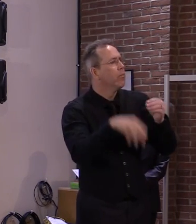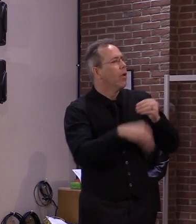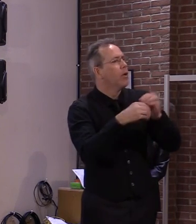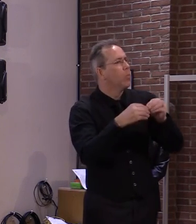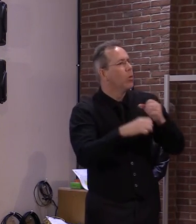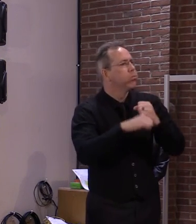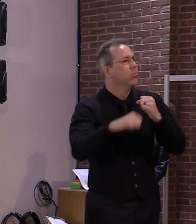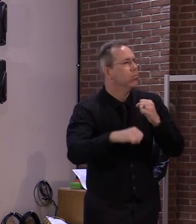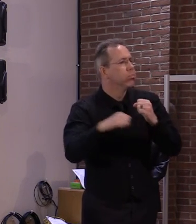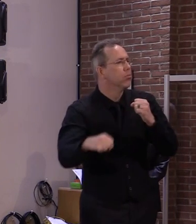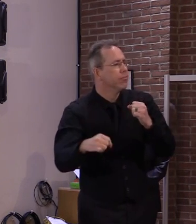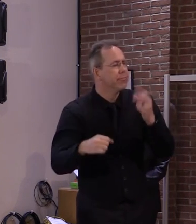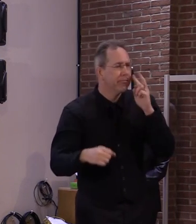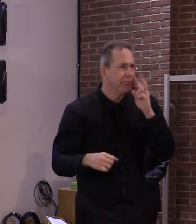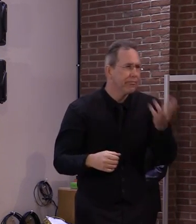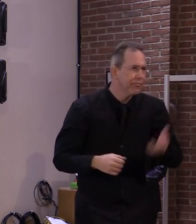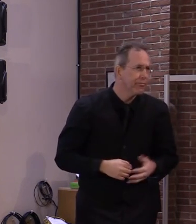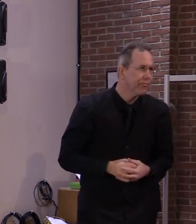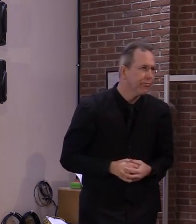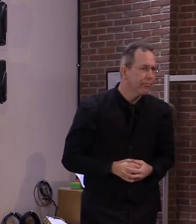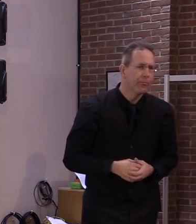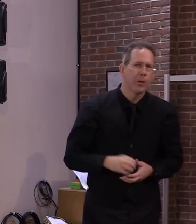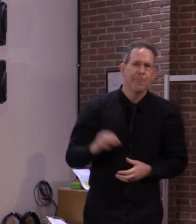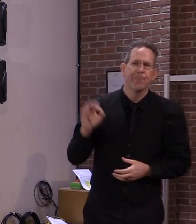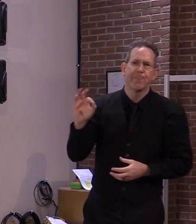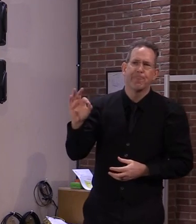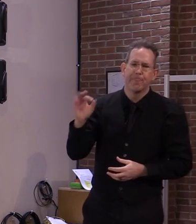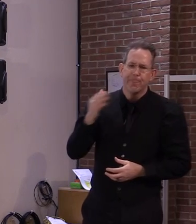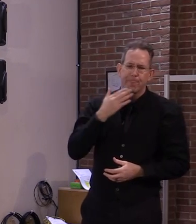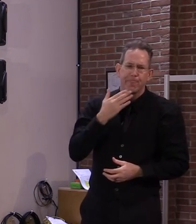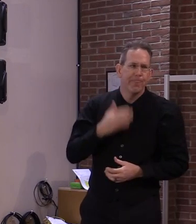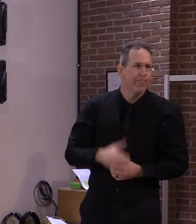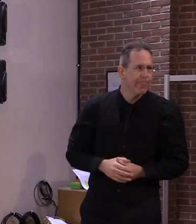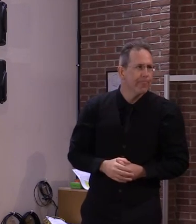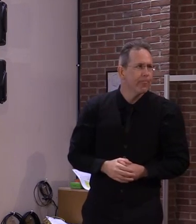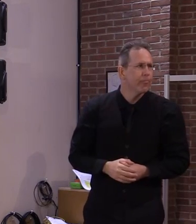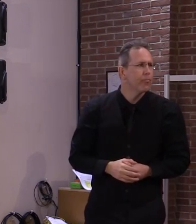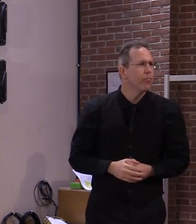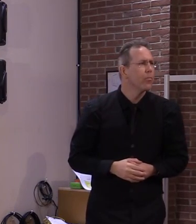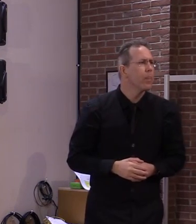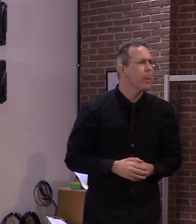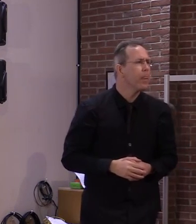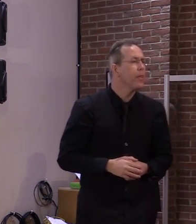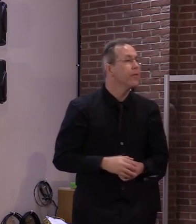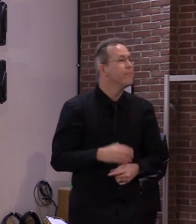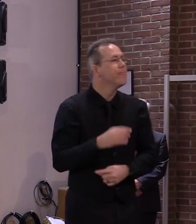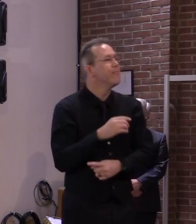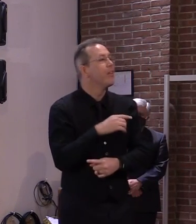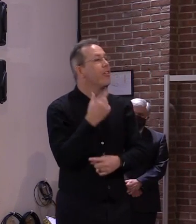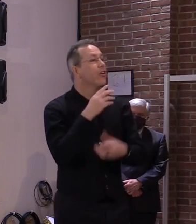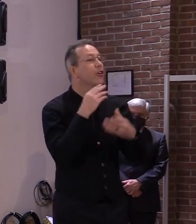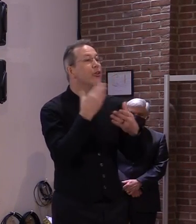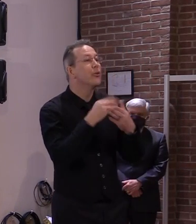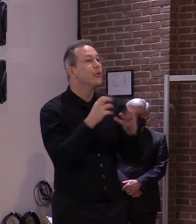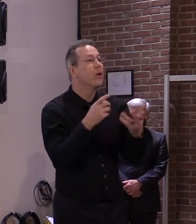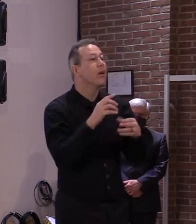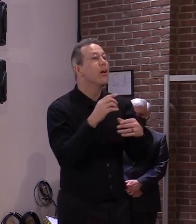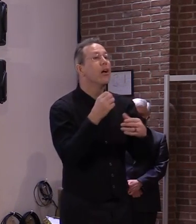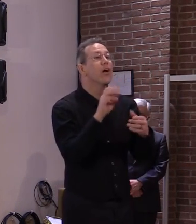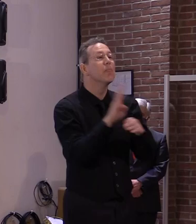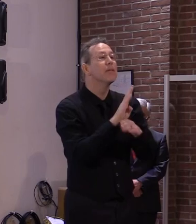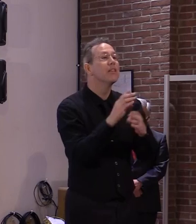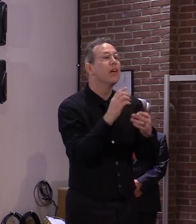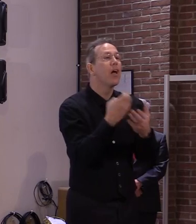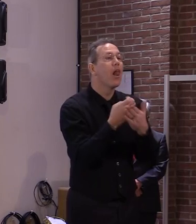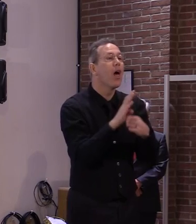Thank you very much. And the other good news is the economy is opening up more and more every day. And so there are jobs